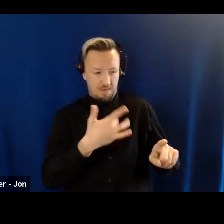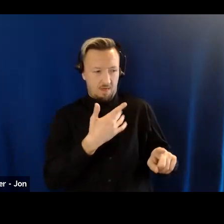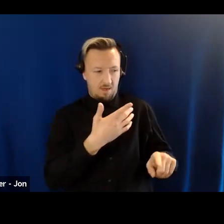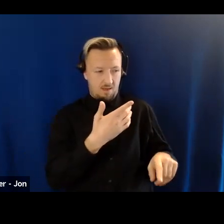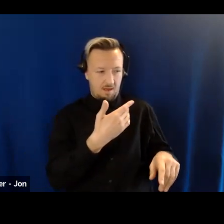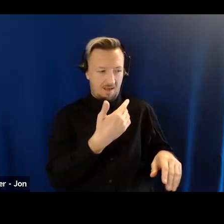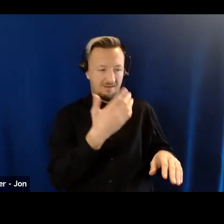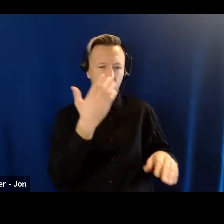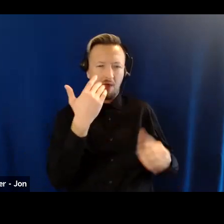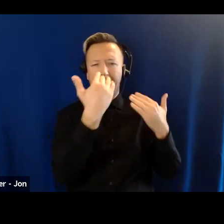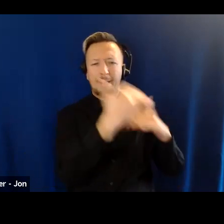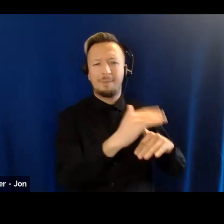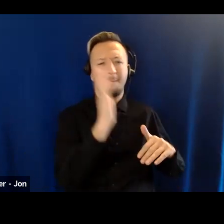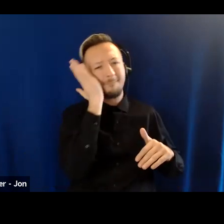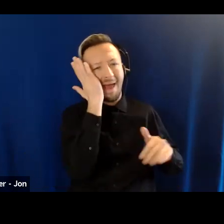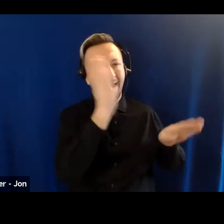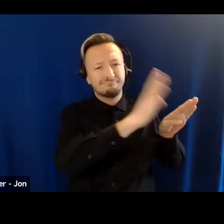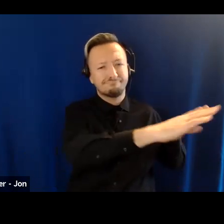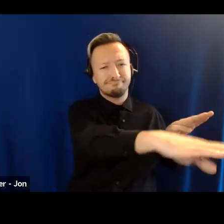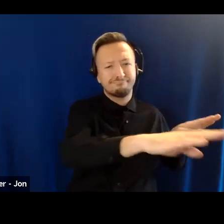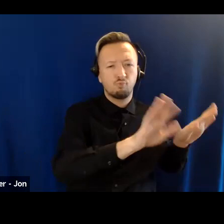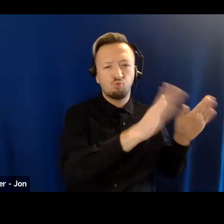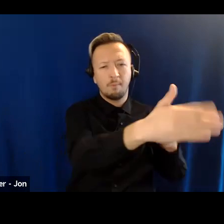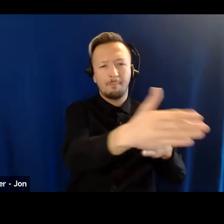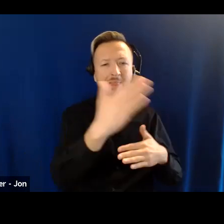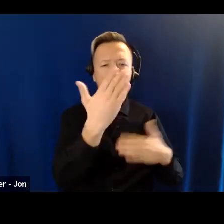other individuals, they can